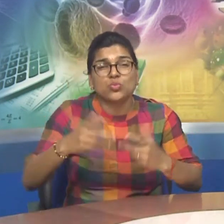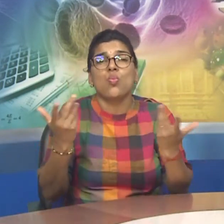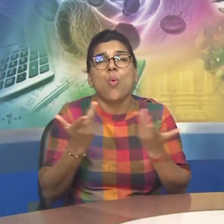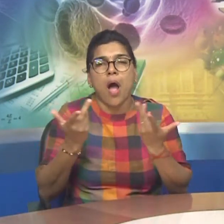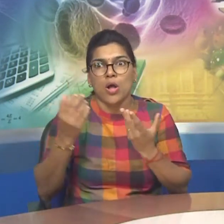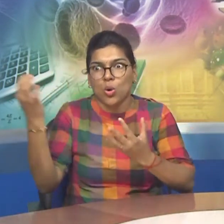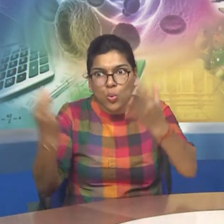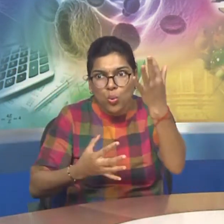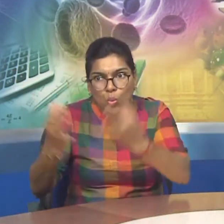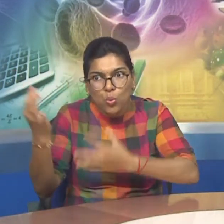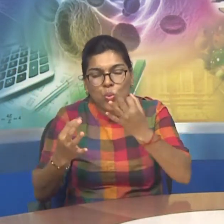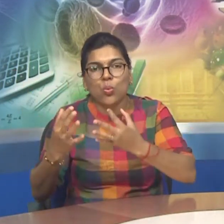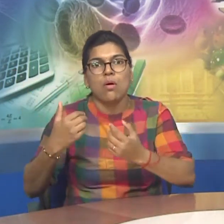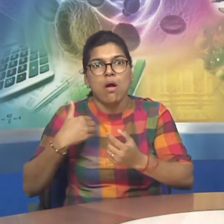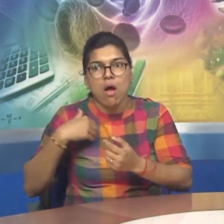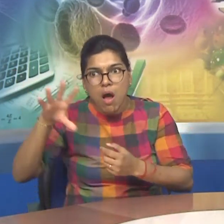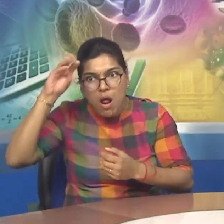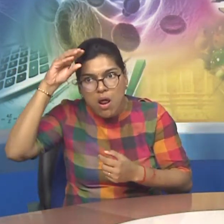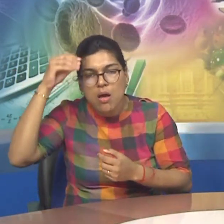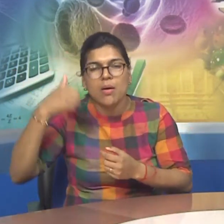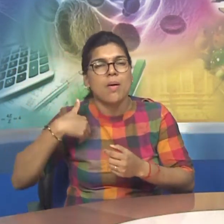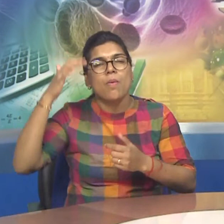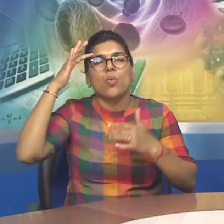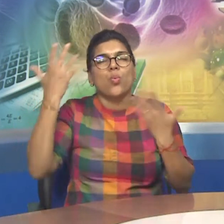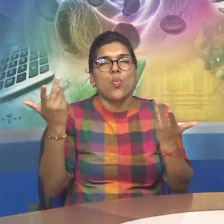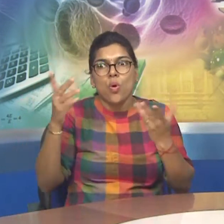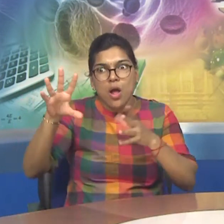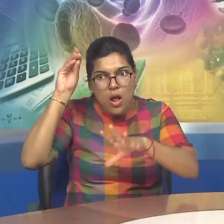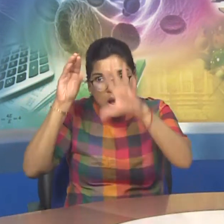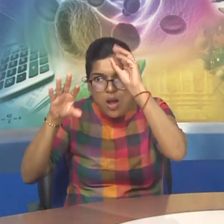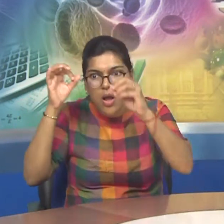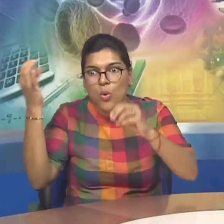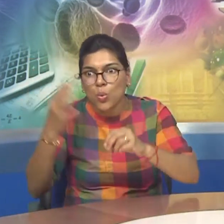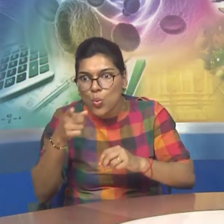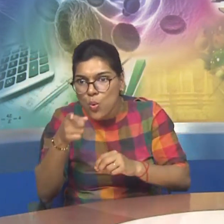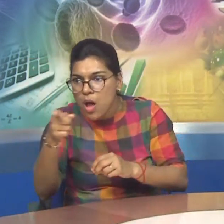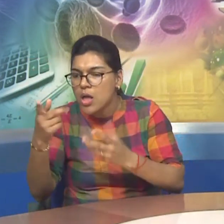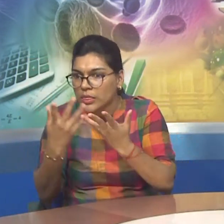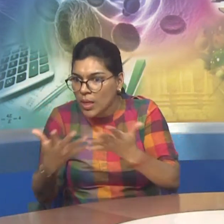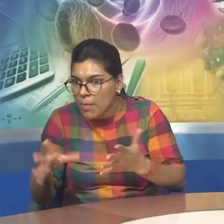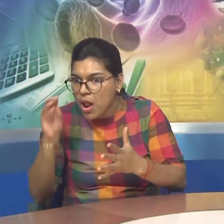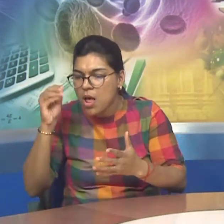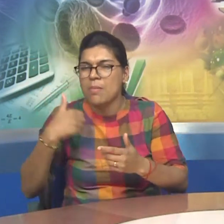a part of any community. We should learn from them, discuss from them.